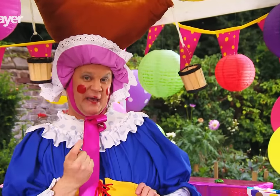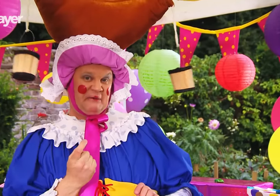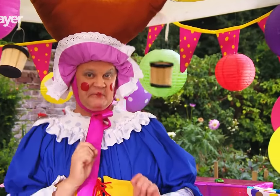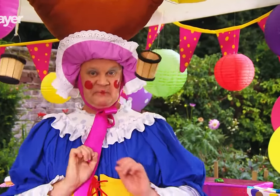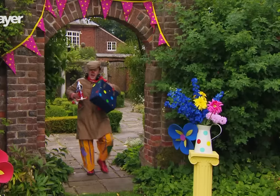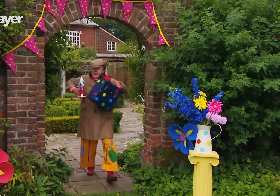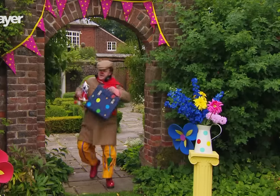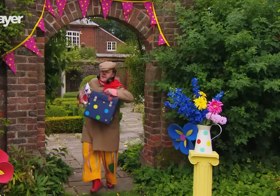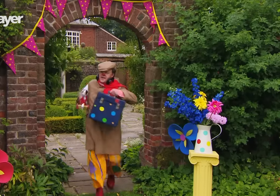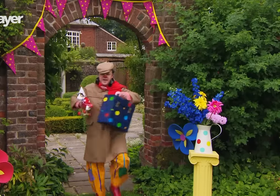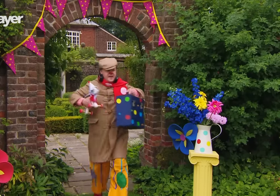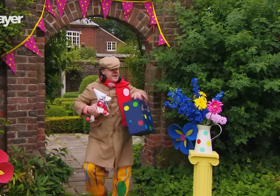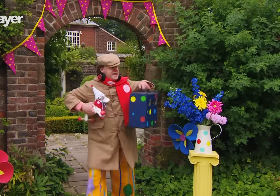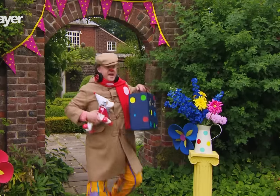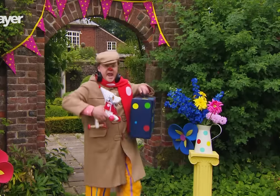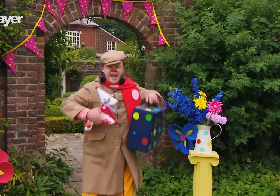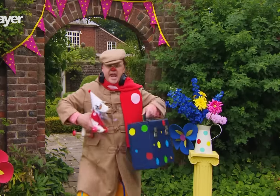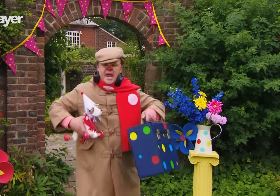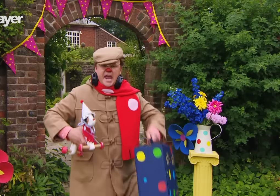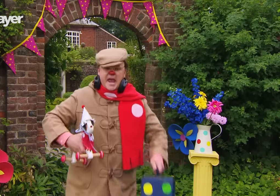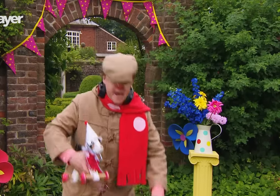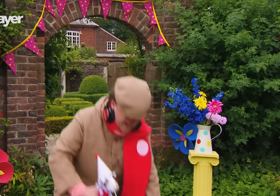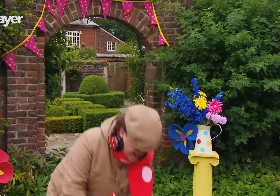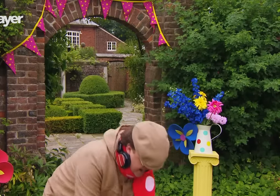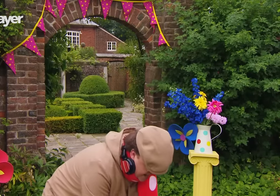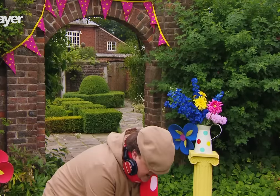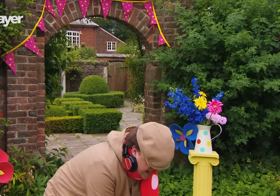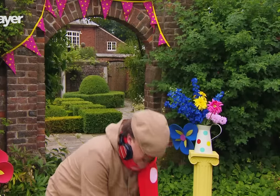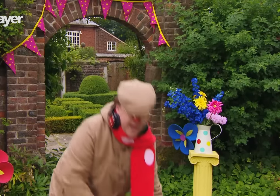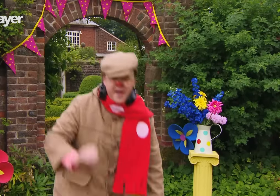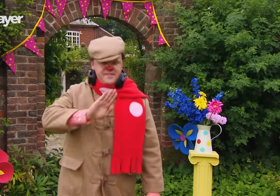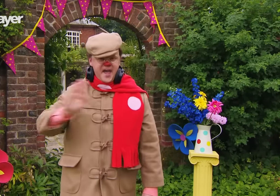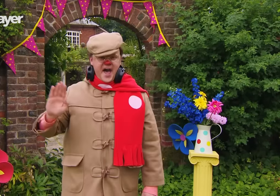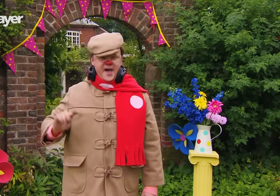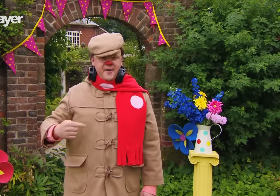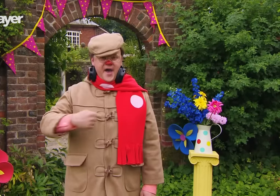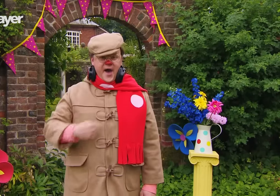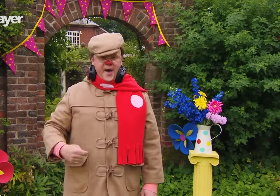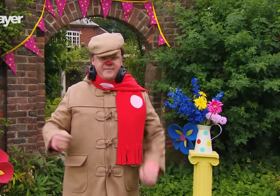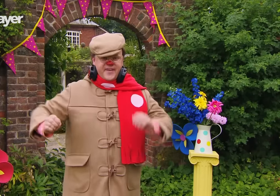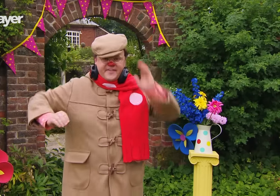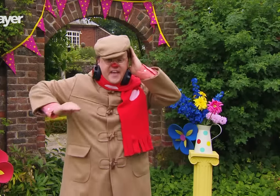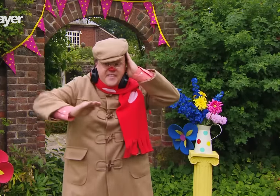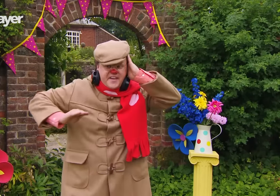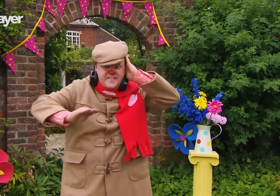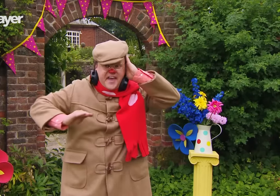arrive. Grandad Tumble, is it your birthday today? No, I'm just the DJ.